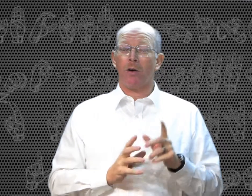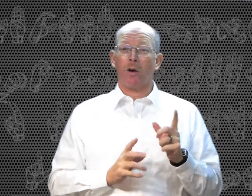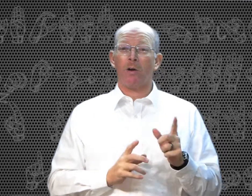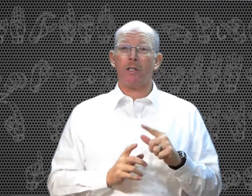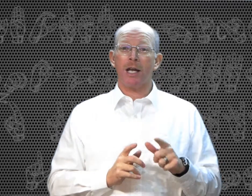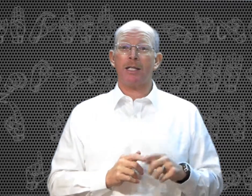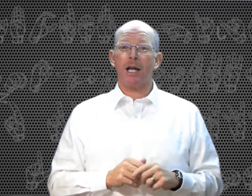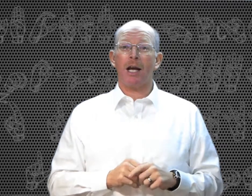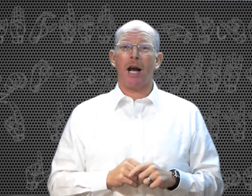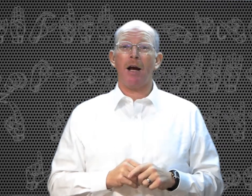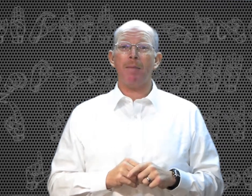to